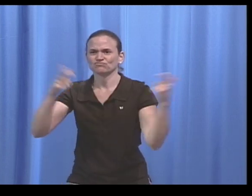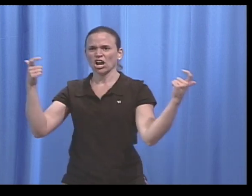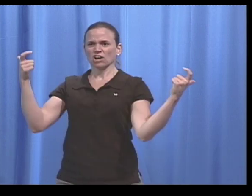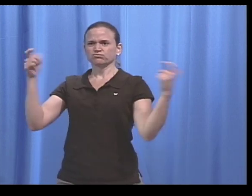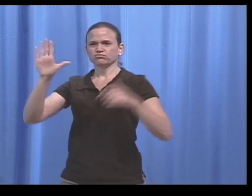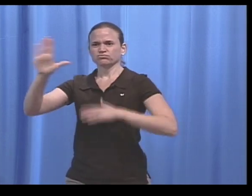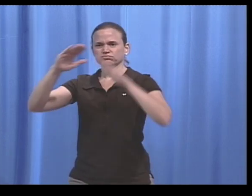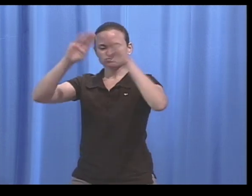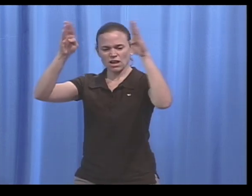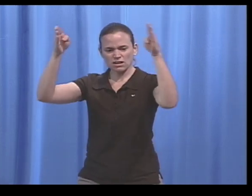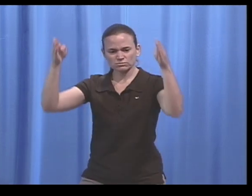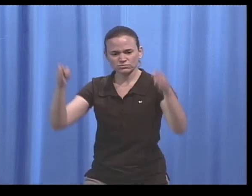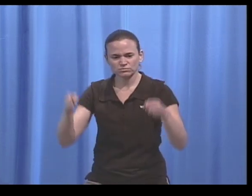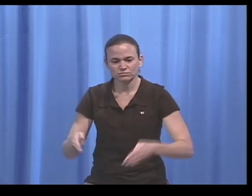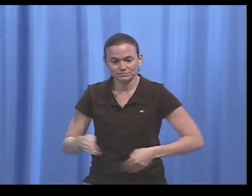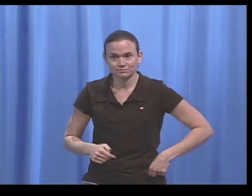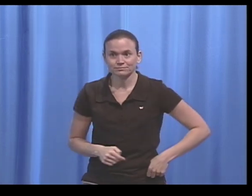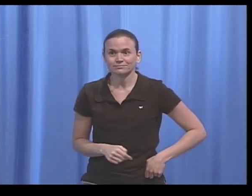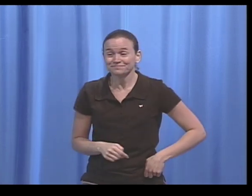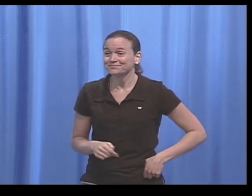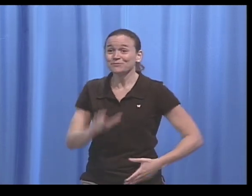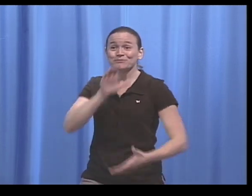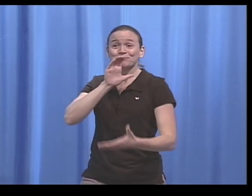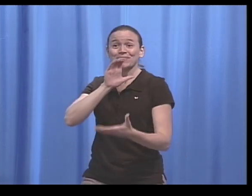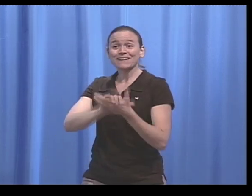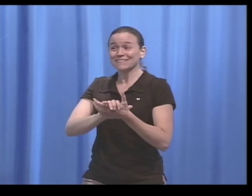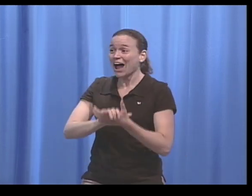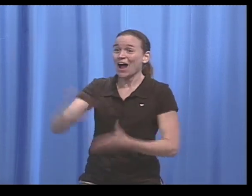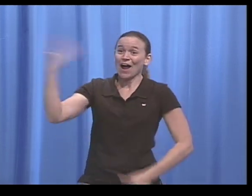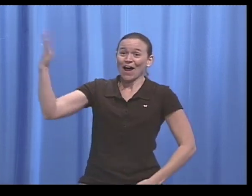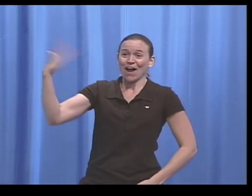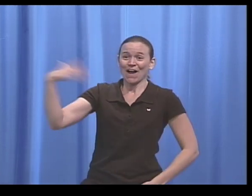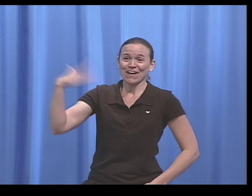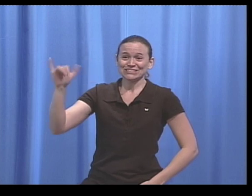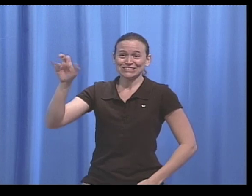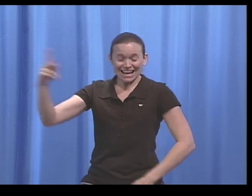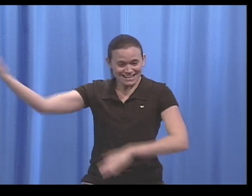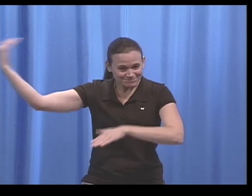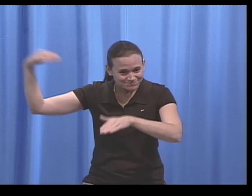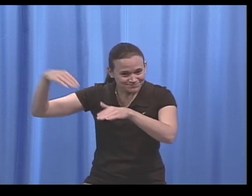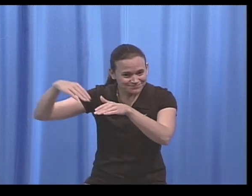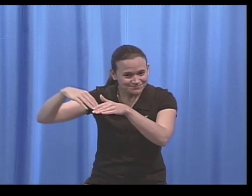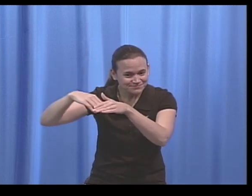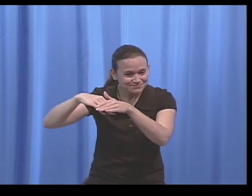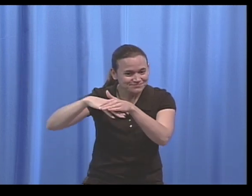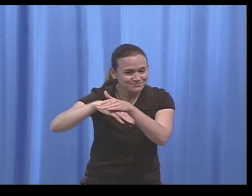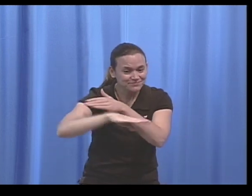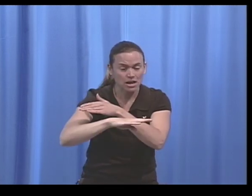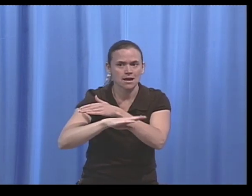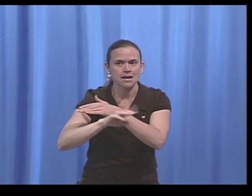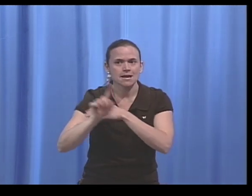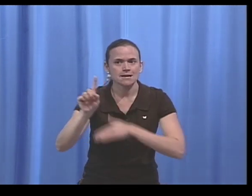Back at the giant's house, the giant's wife let Jack in as before.